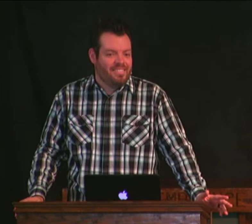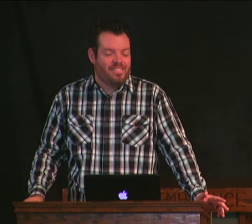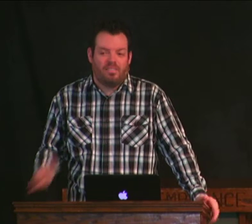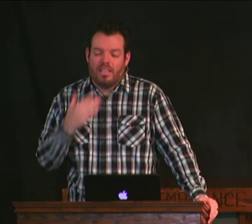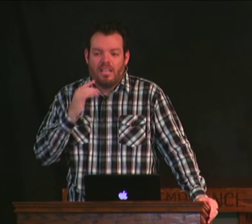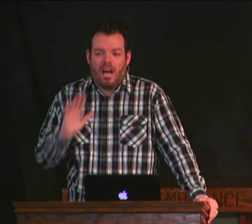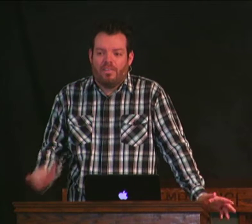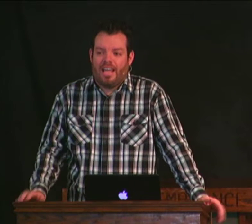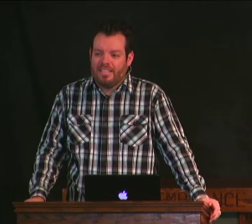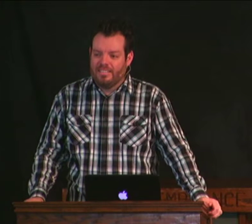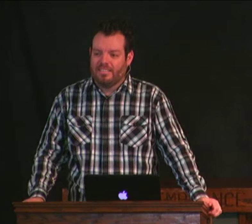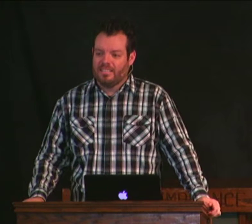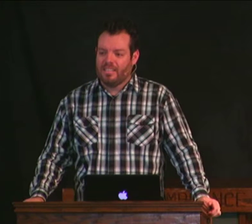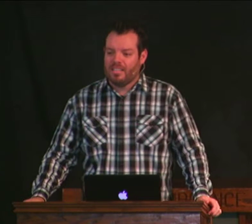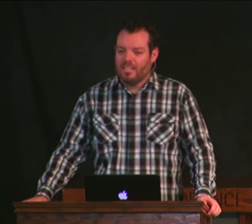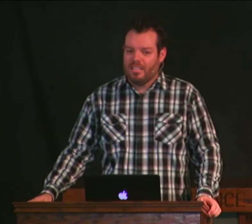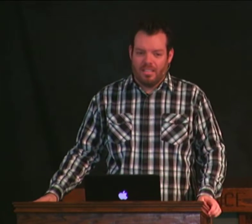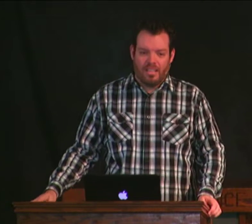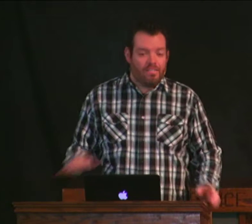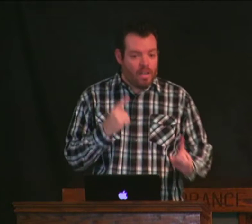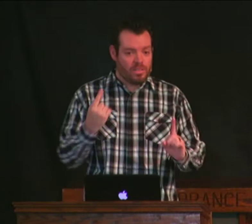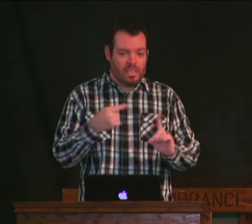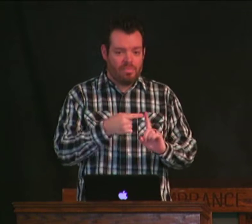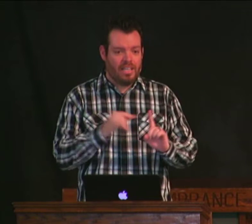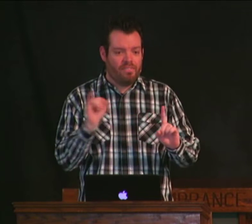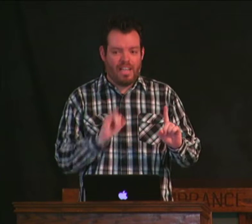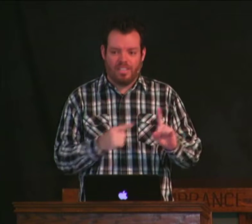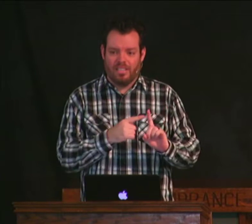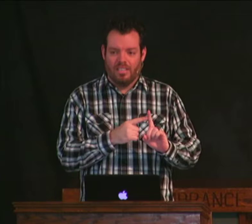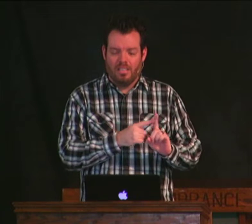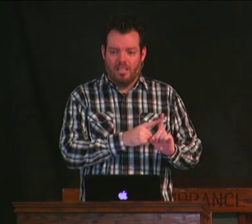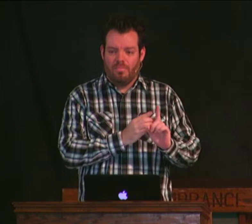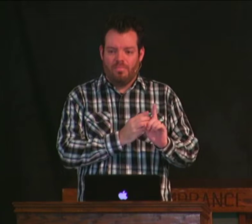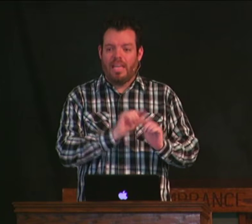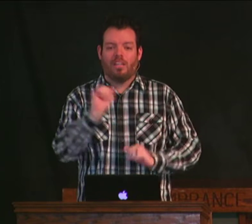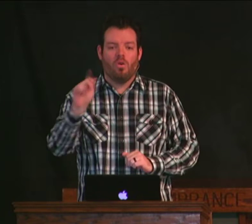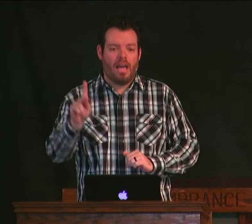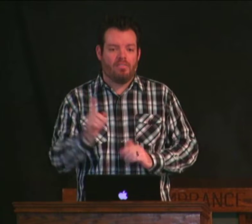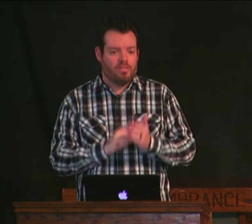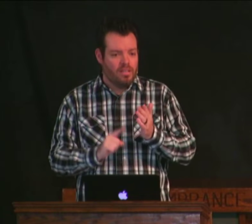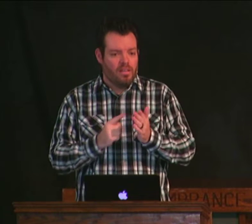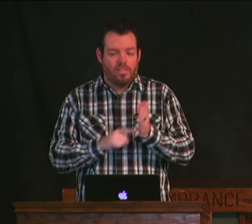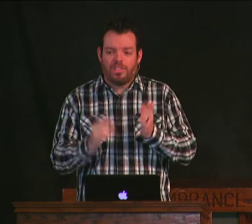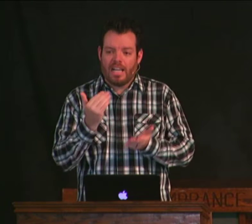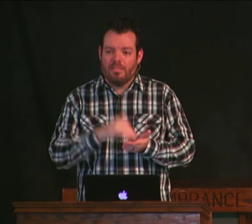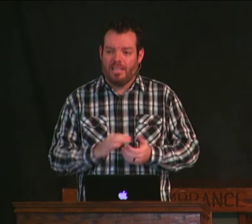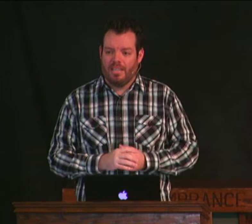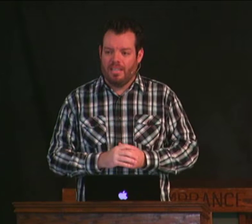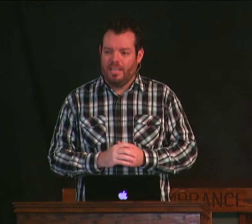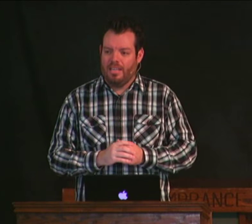So thank God for that. They found something, an infection. But he had to go back for a checkup again. And